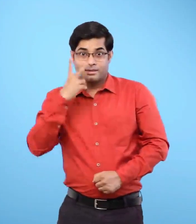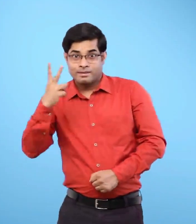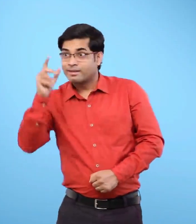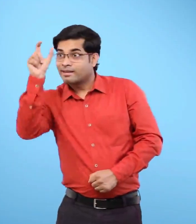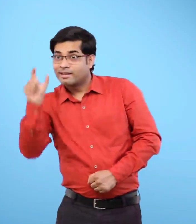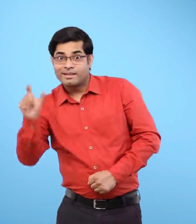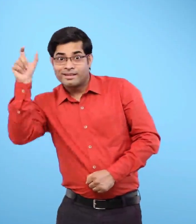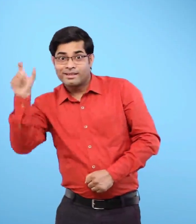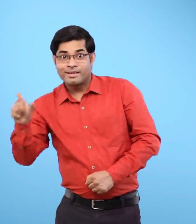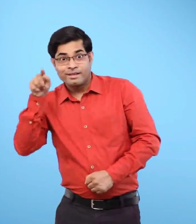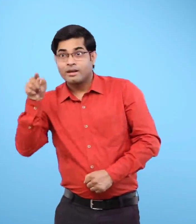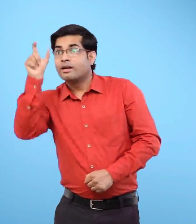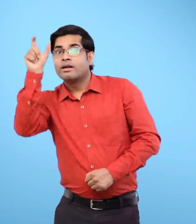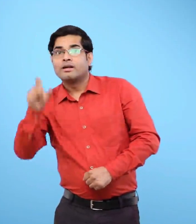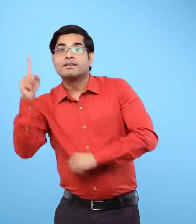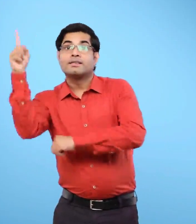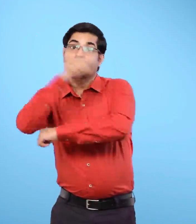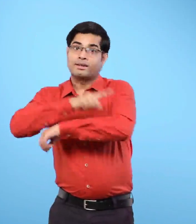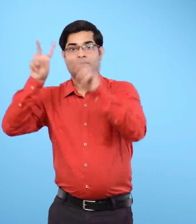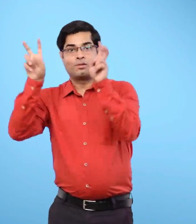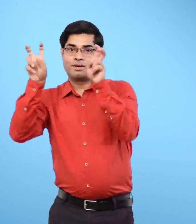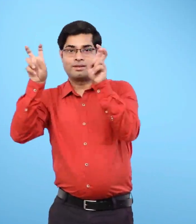Column 1 of the table has the heading Day